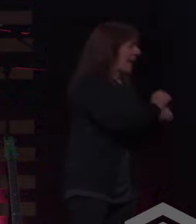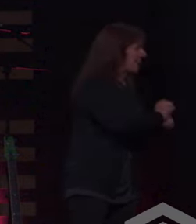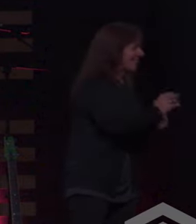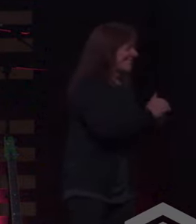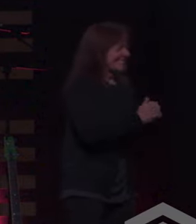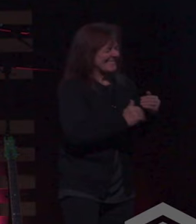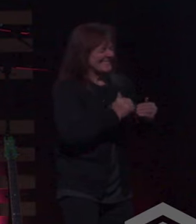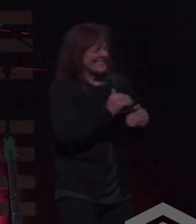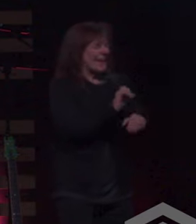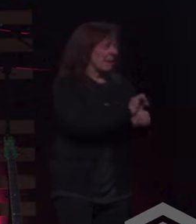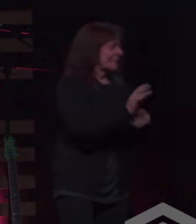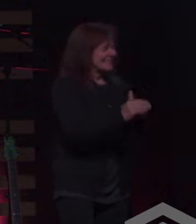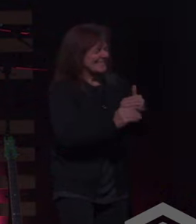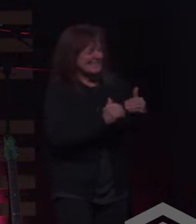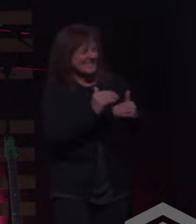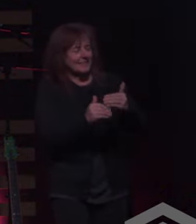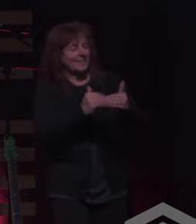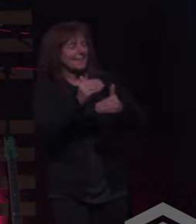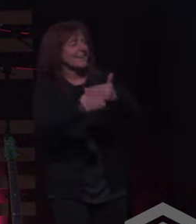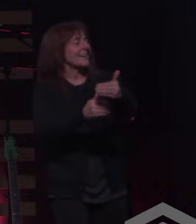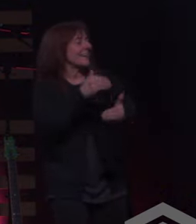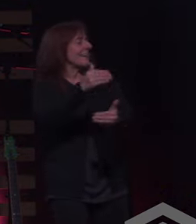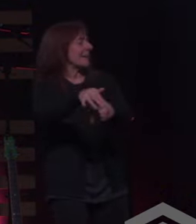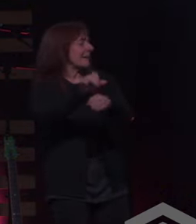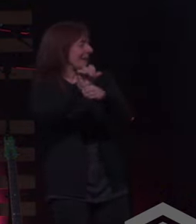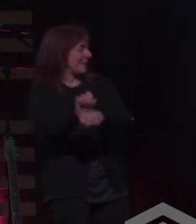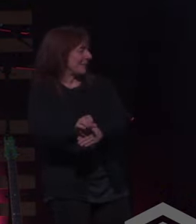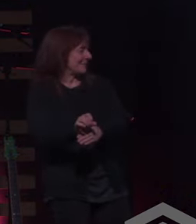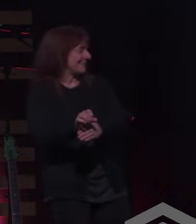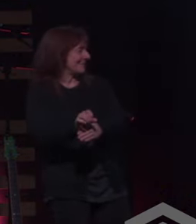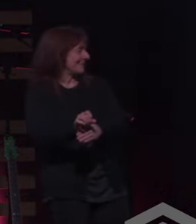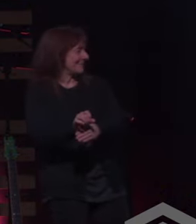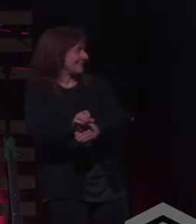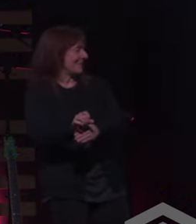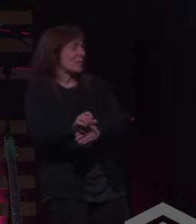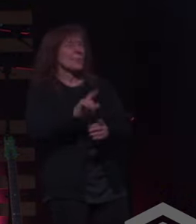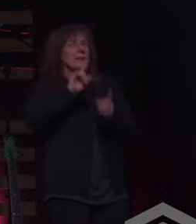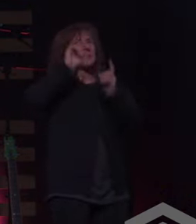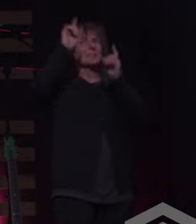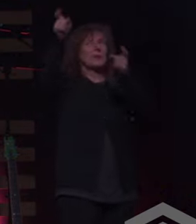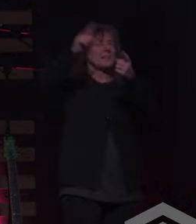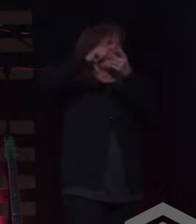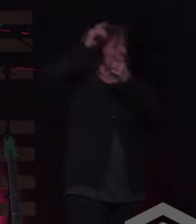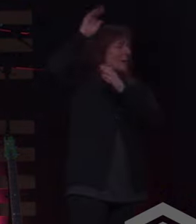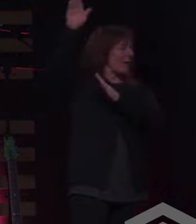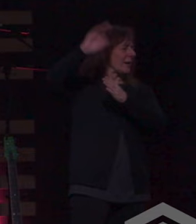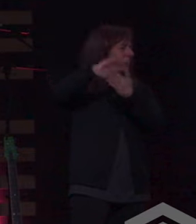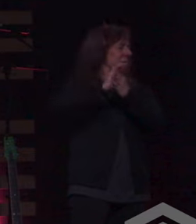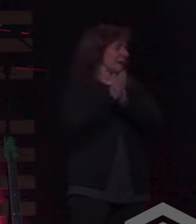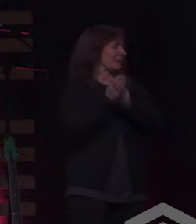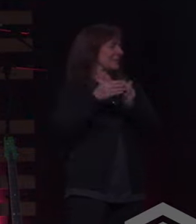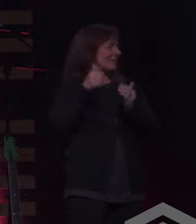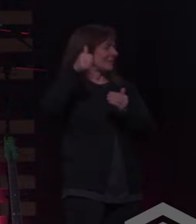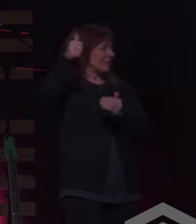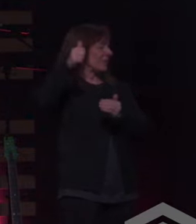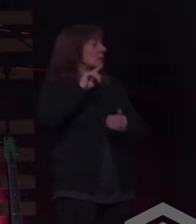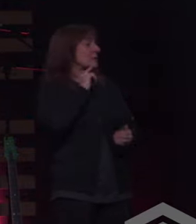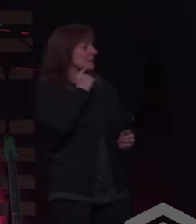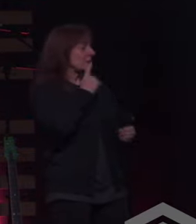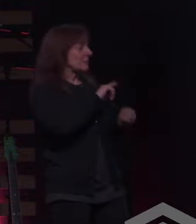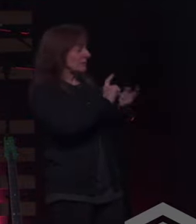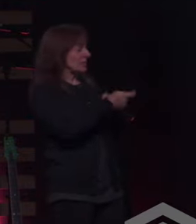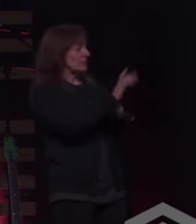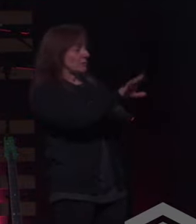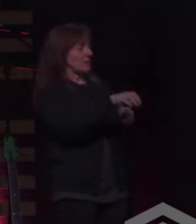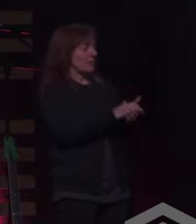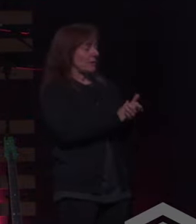God can work miracles very quickly because that's what God can do when we turn it over to Him. If you're serious about changing your